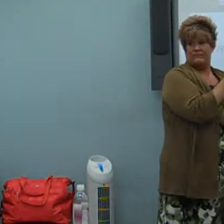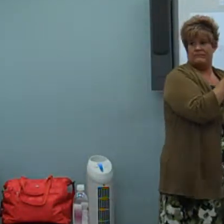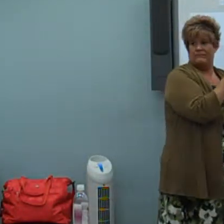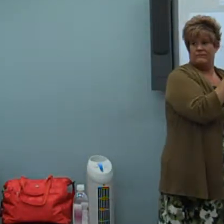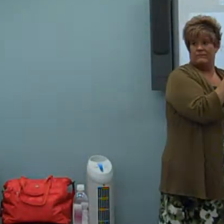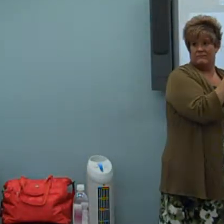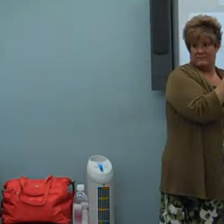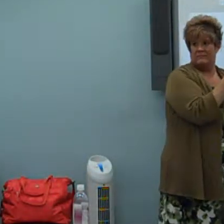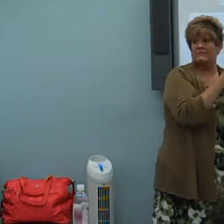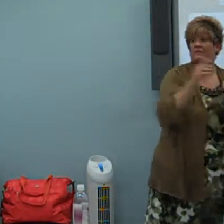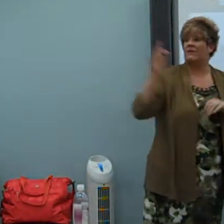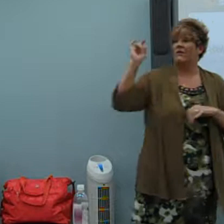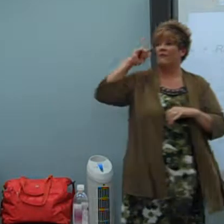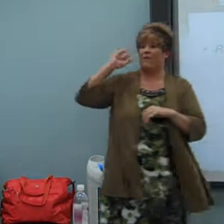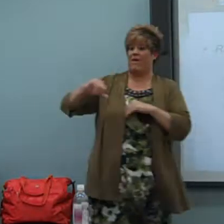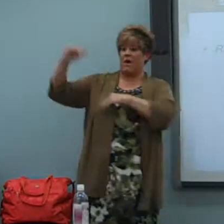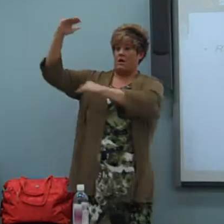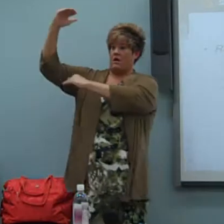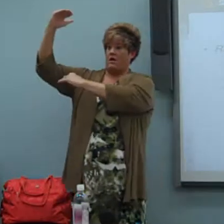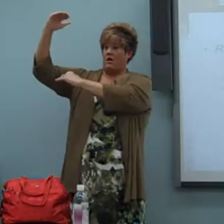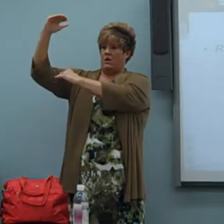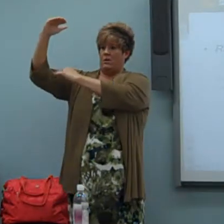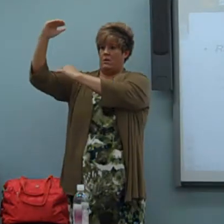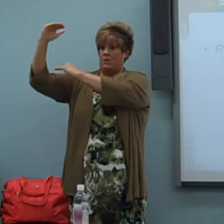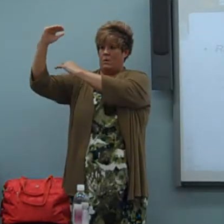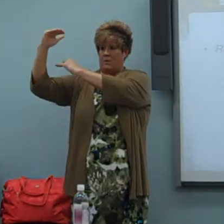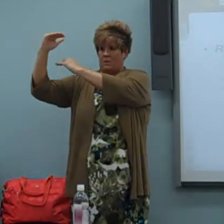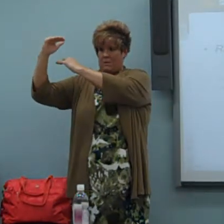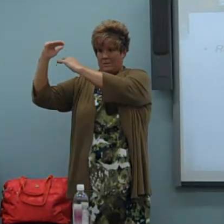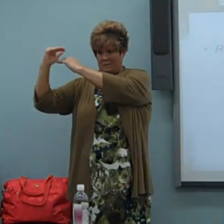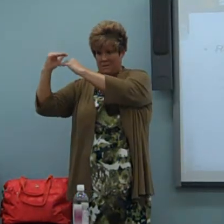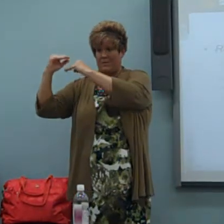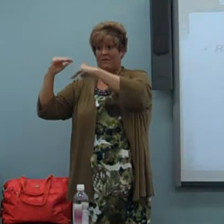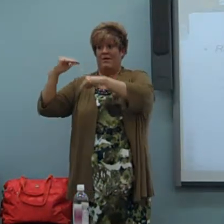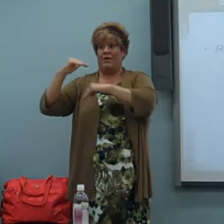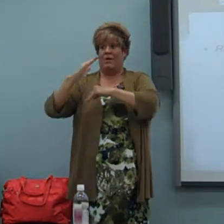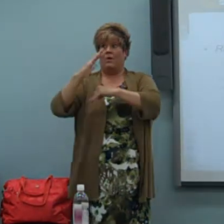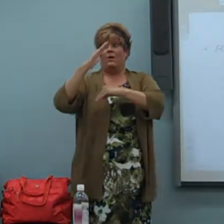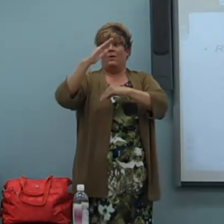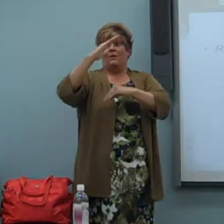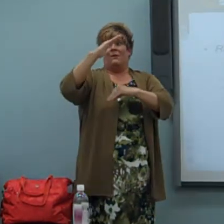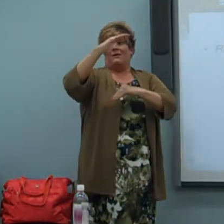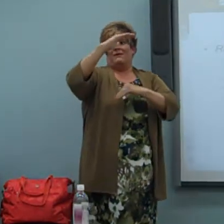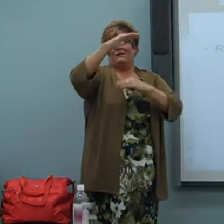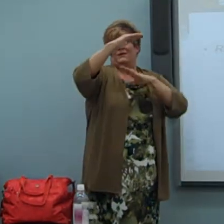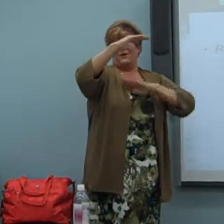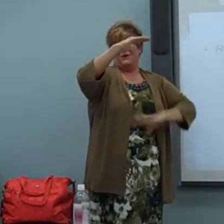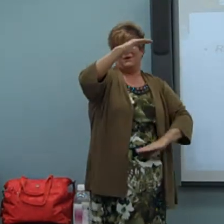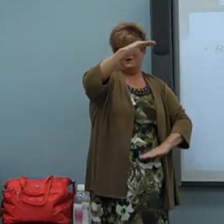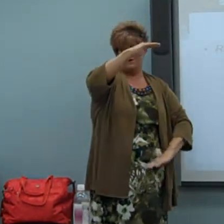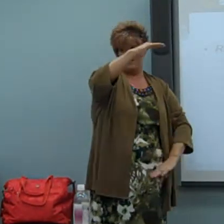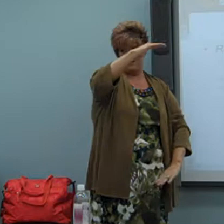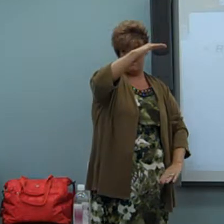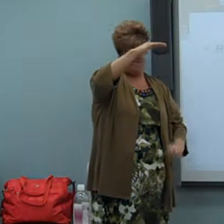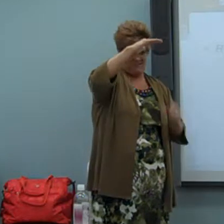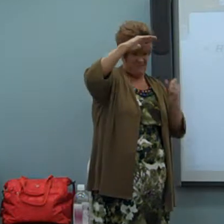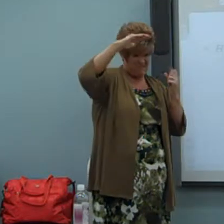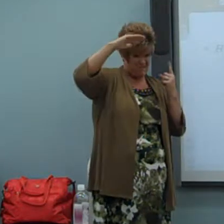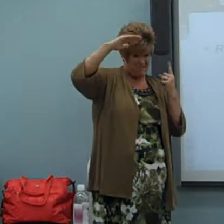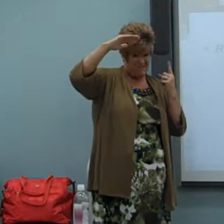of times if it's a busy time, we'll drop what we're doing and we will go interpret. We want to keep those numbers down and the answering rate up, because then we're keeping